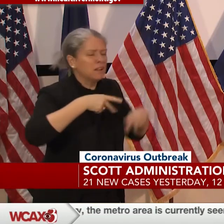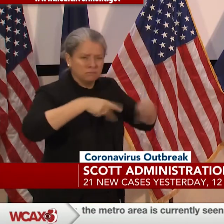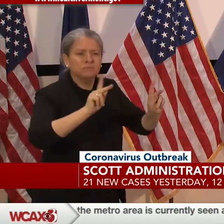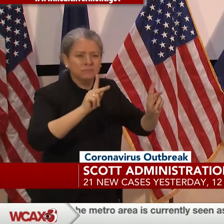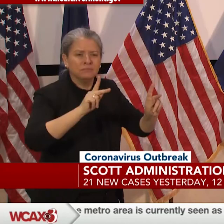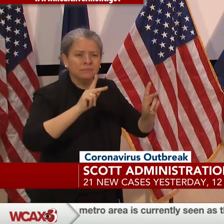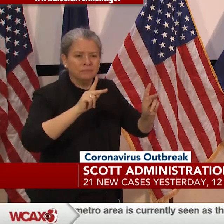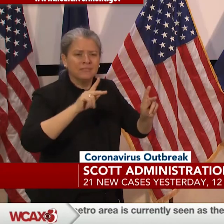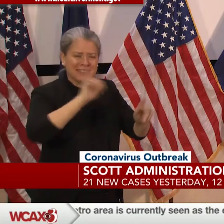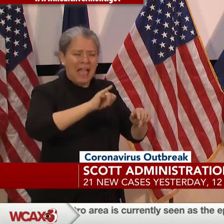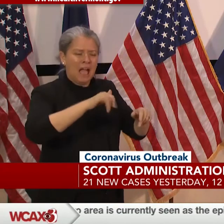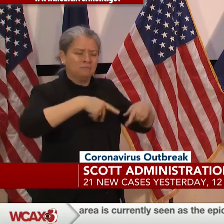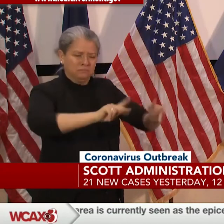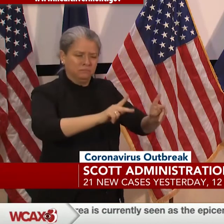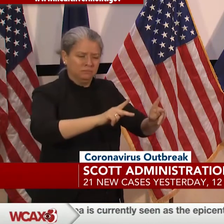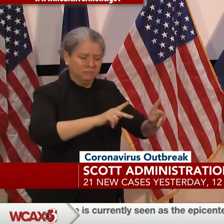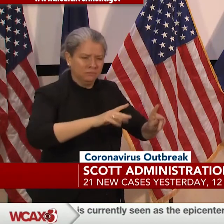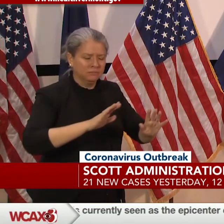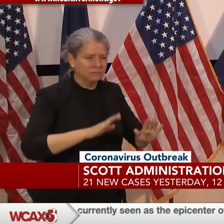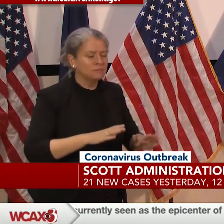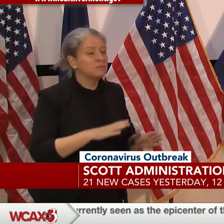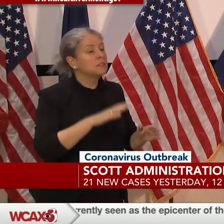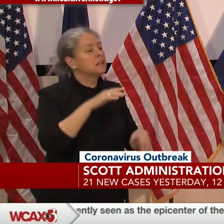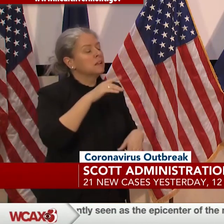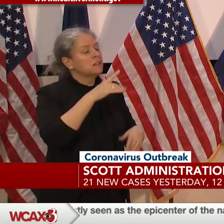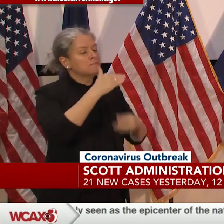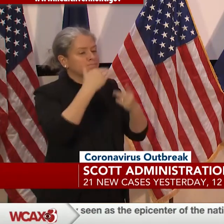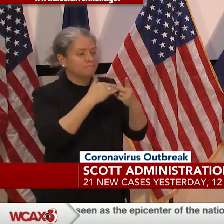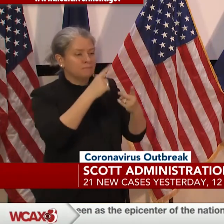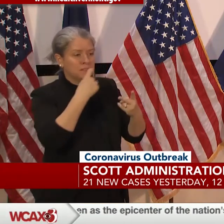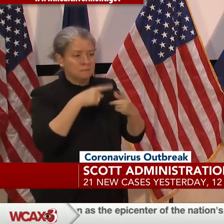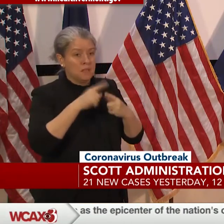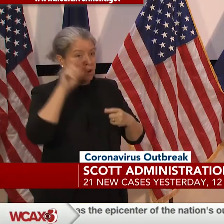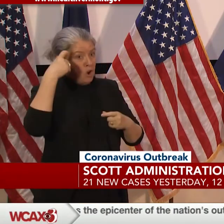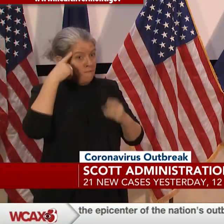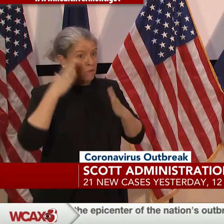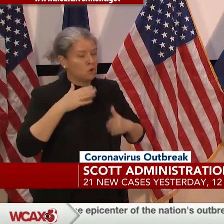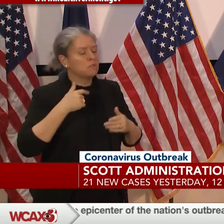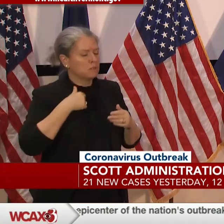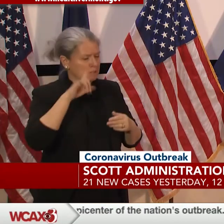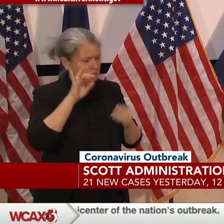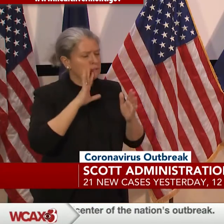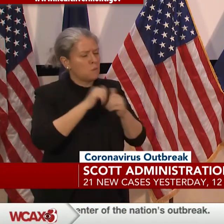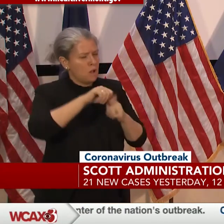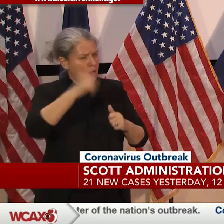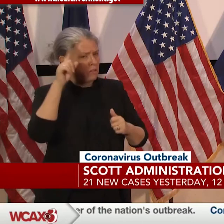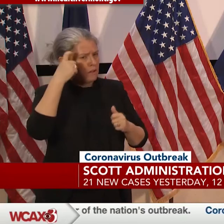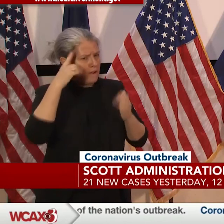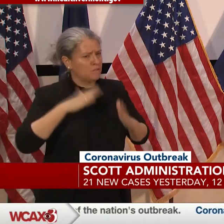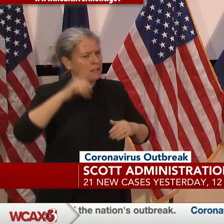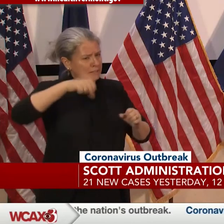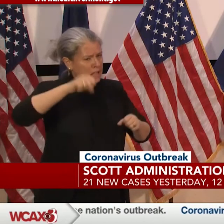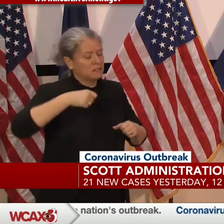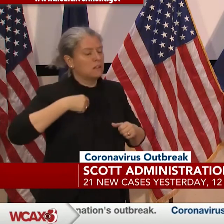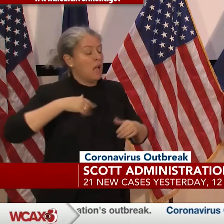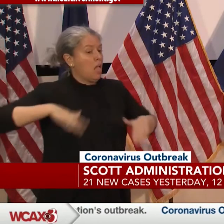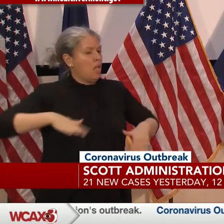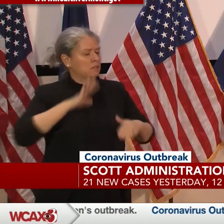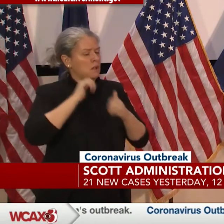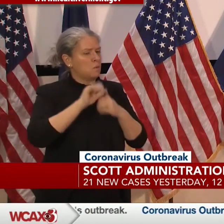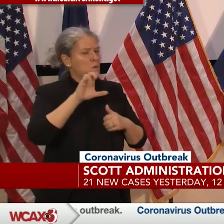I have spoken to a number of governors. I have not spoken to Governor Cuomo. But our other